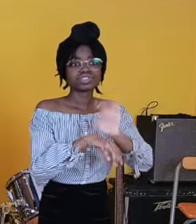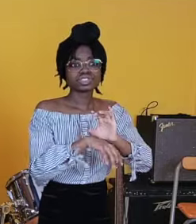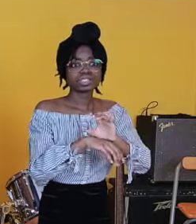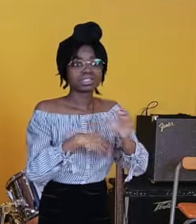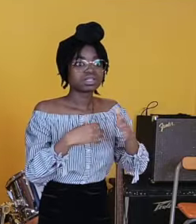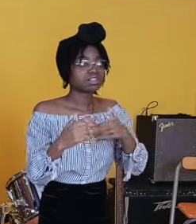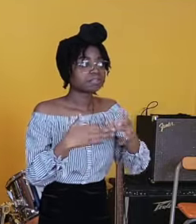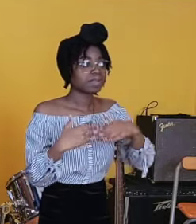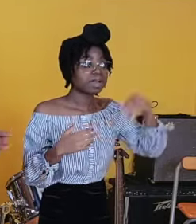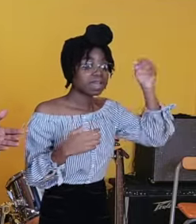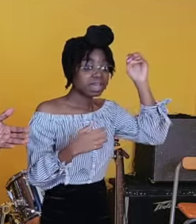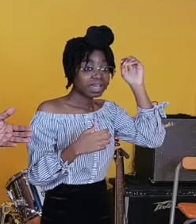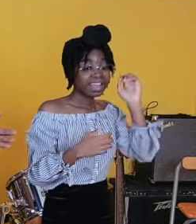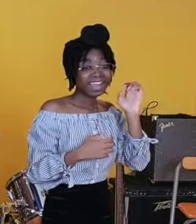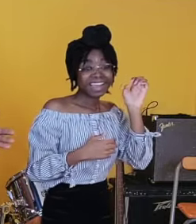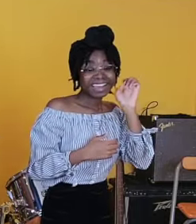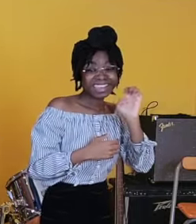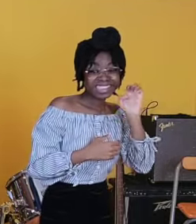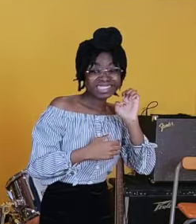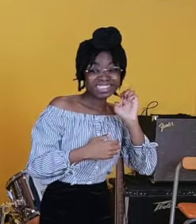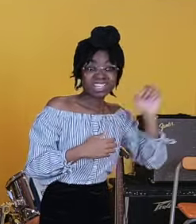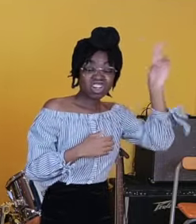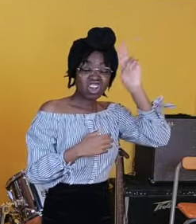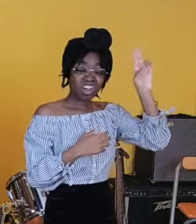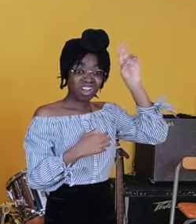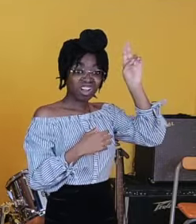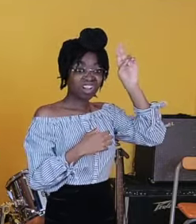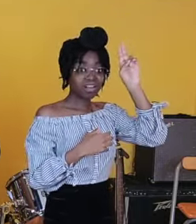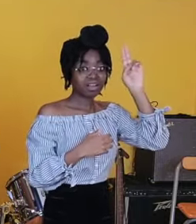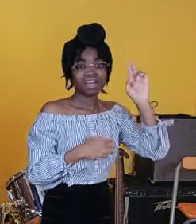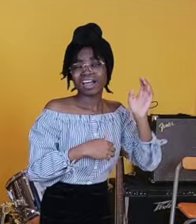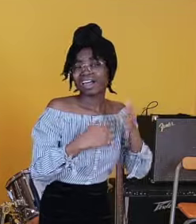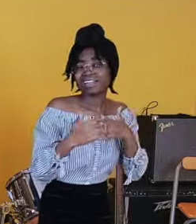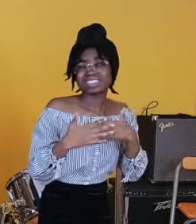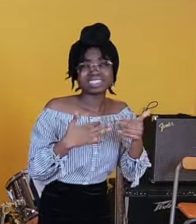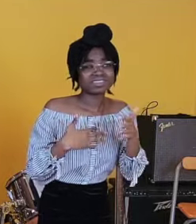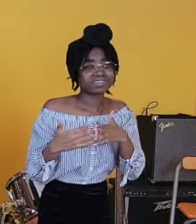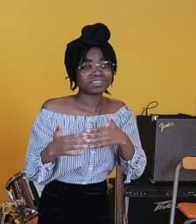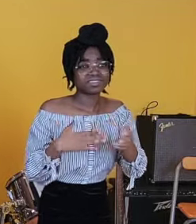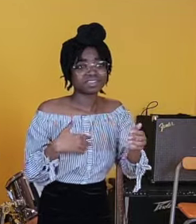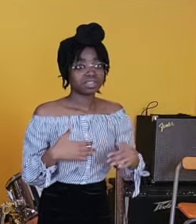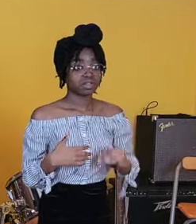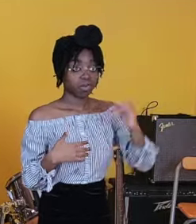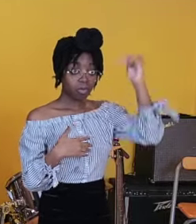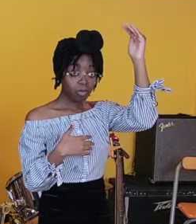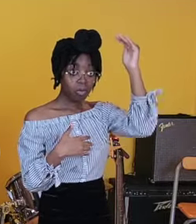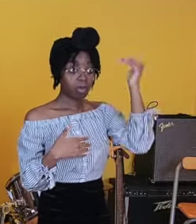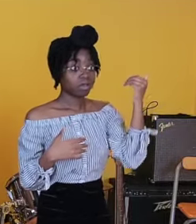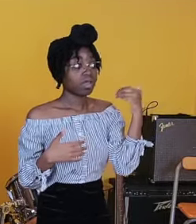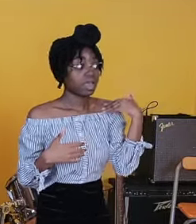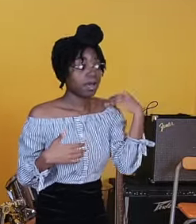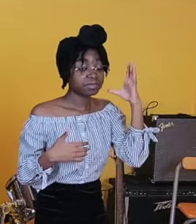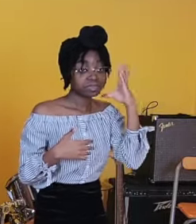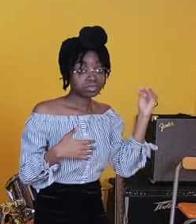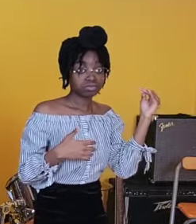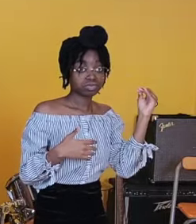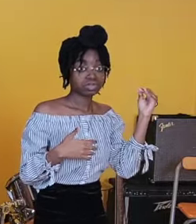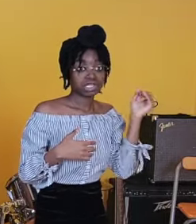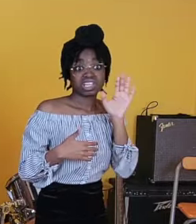is. So far as you're old and you have life experiences, it is incumbent upon you to do what? It is incumbent upon you